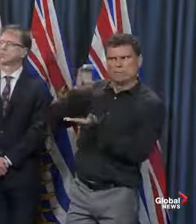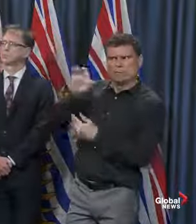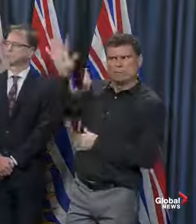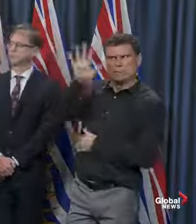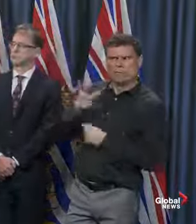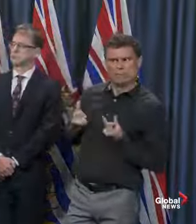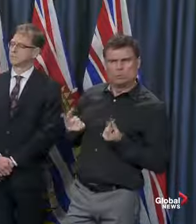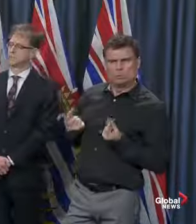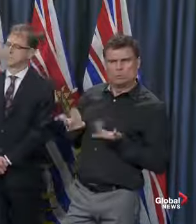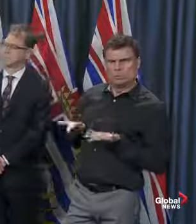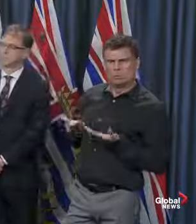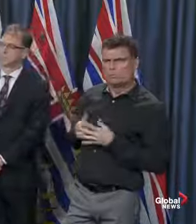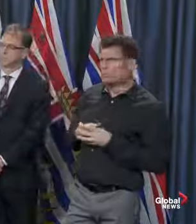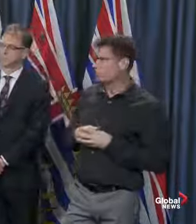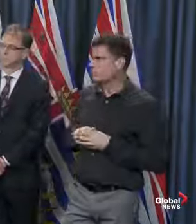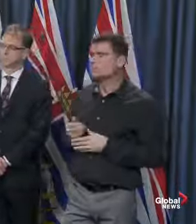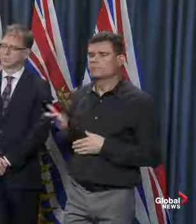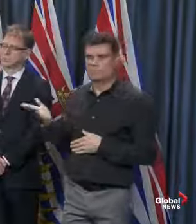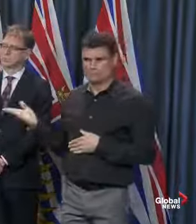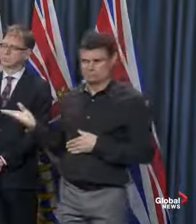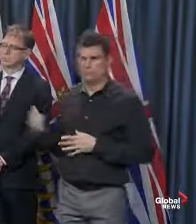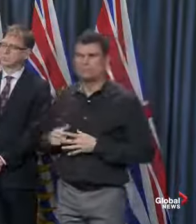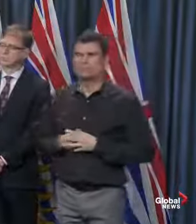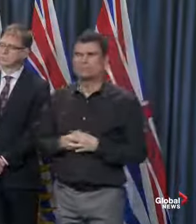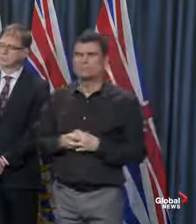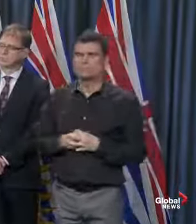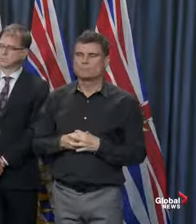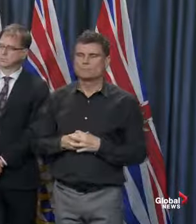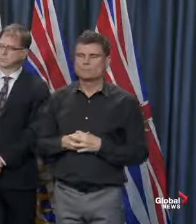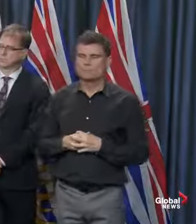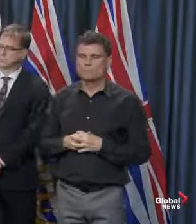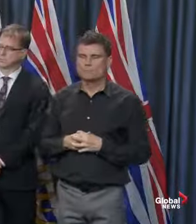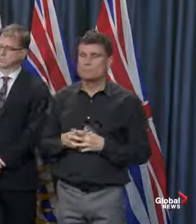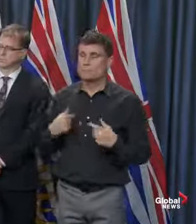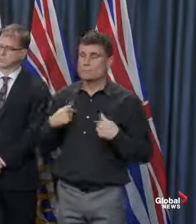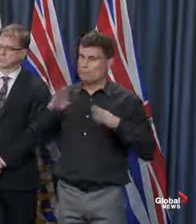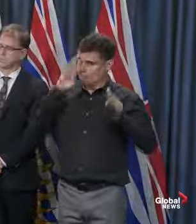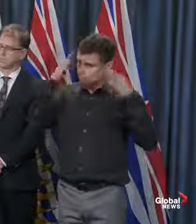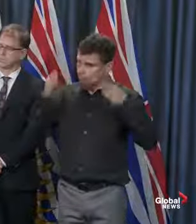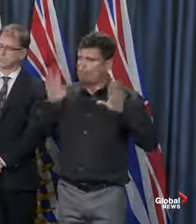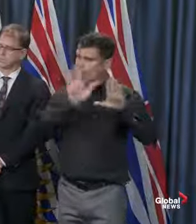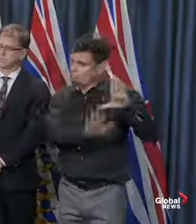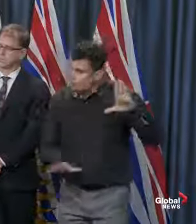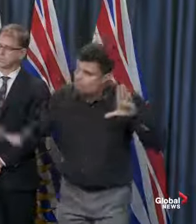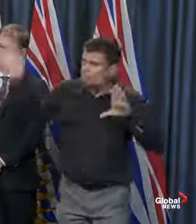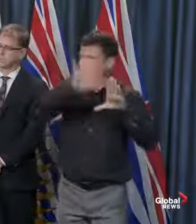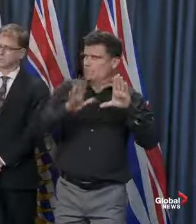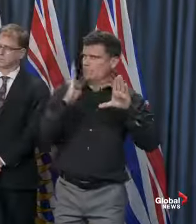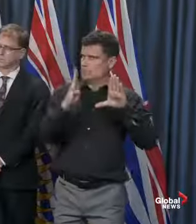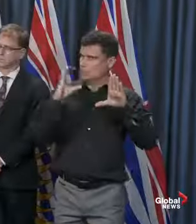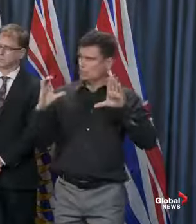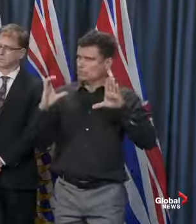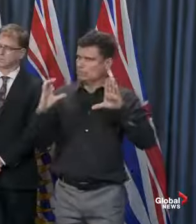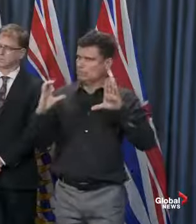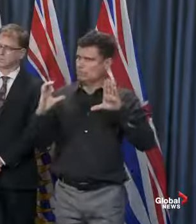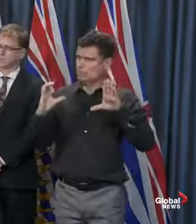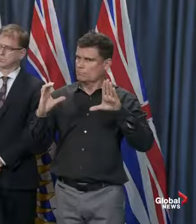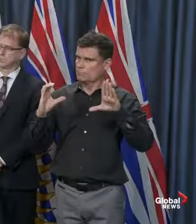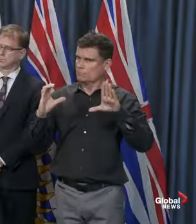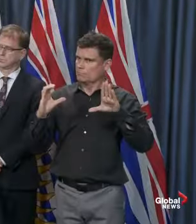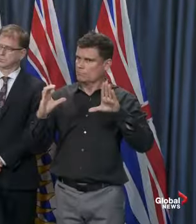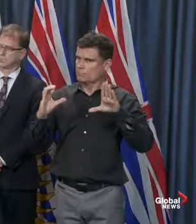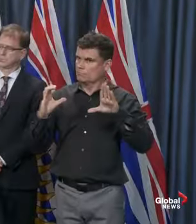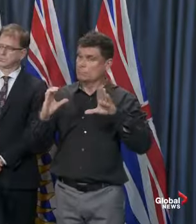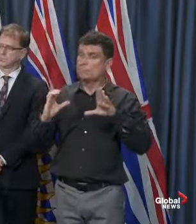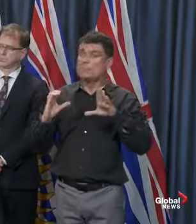we have been very much focusing on the provincial picture, and that's why most of the media is being done with us, so that we